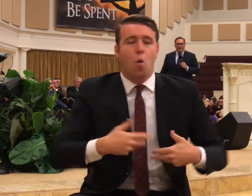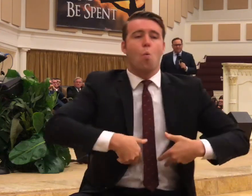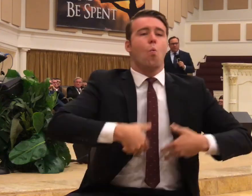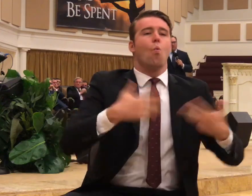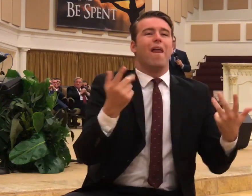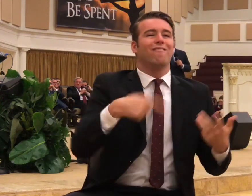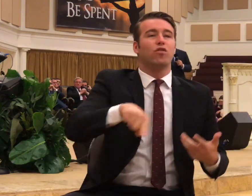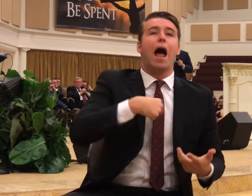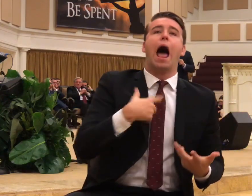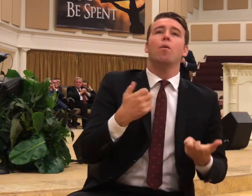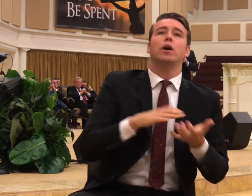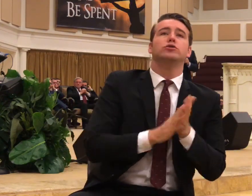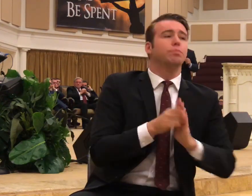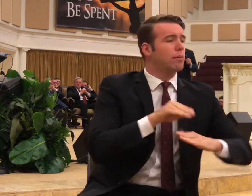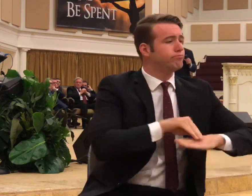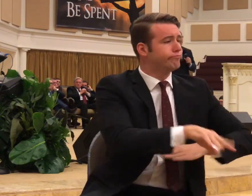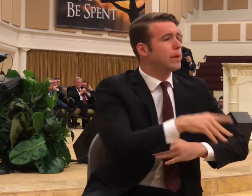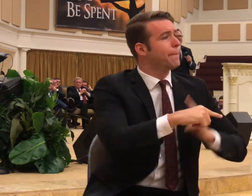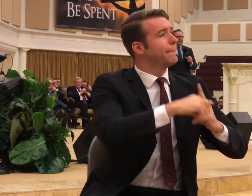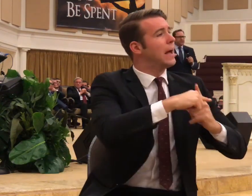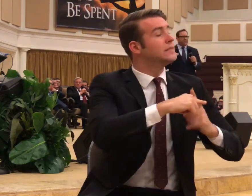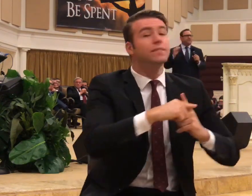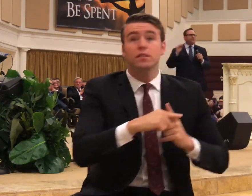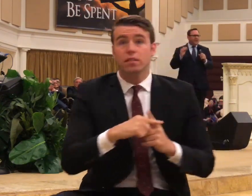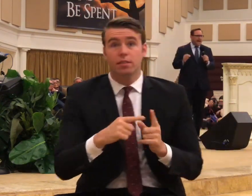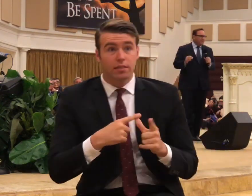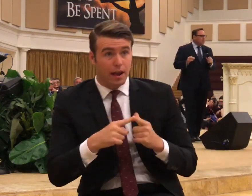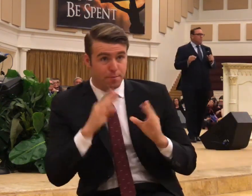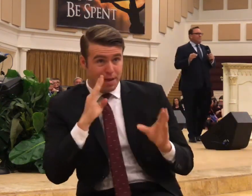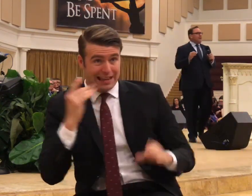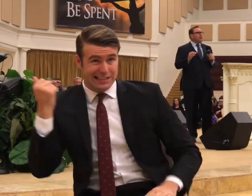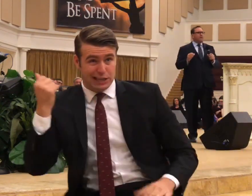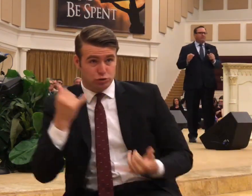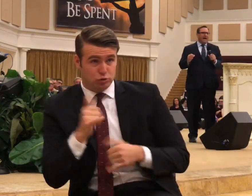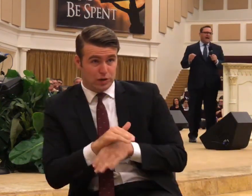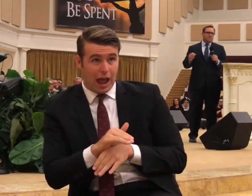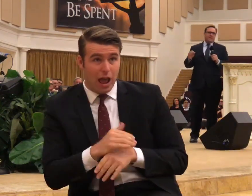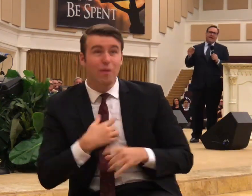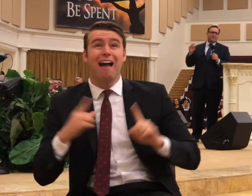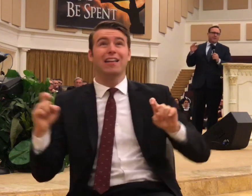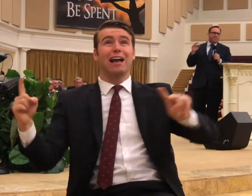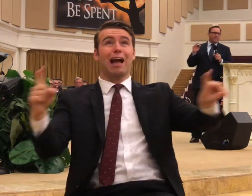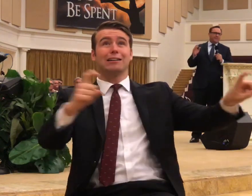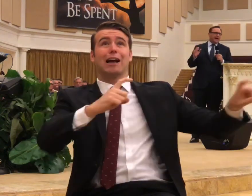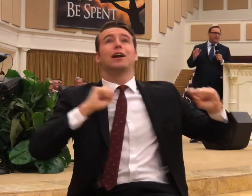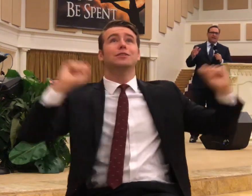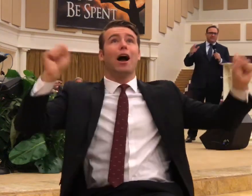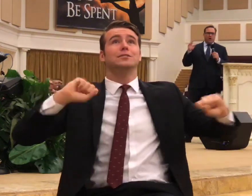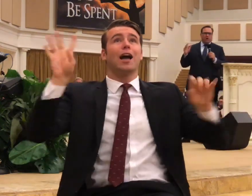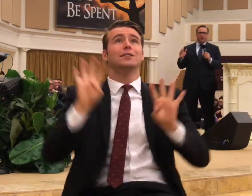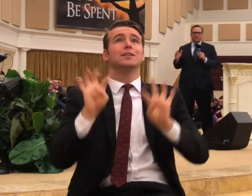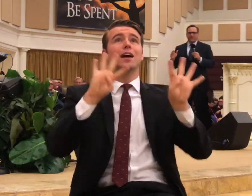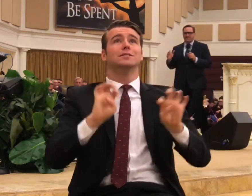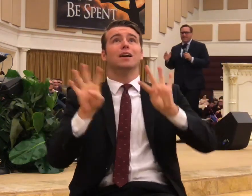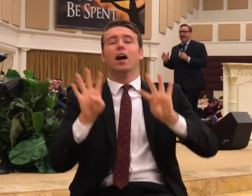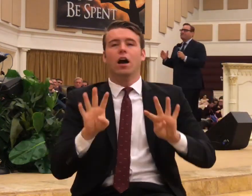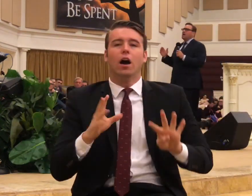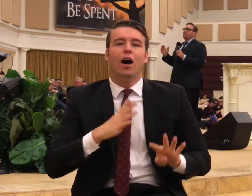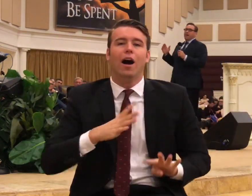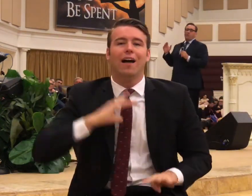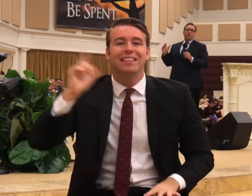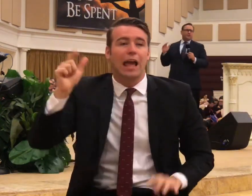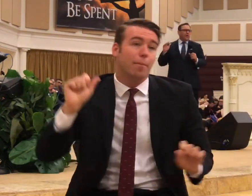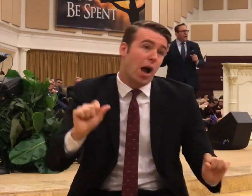want to have influence for the good, pay attention tonight. We may not run the aisles, we may not jump up and down unless the Holy Ghost does